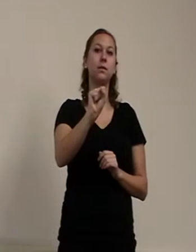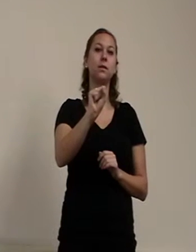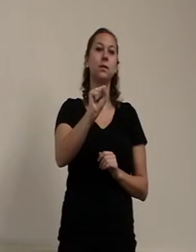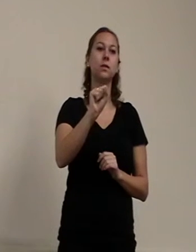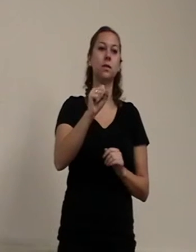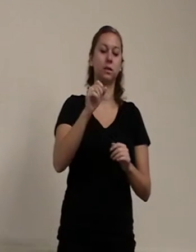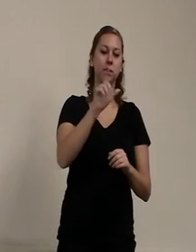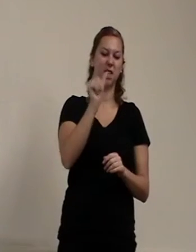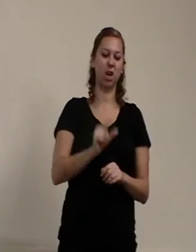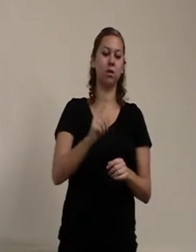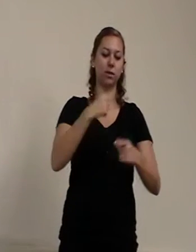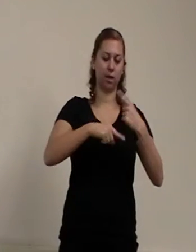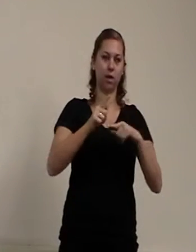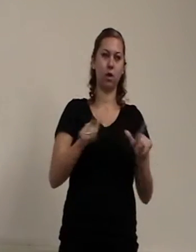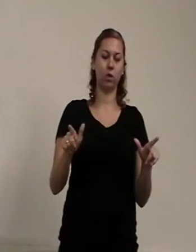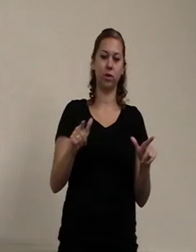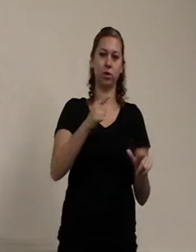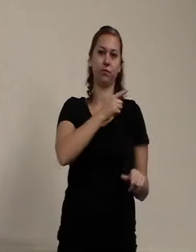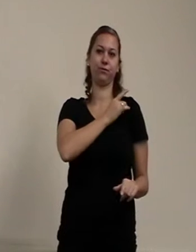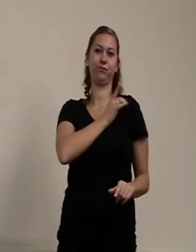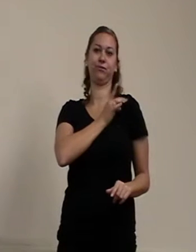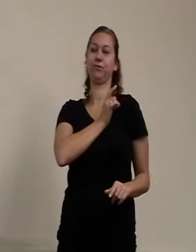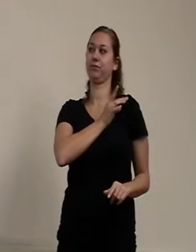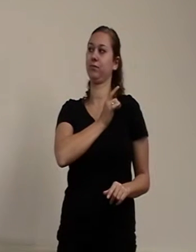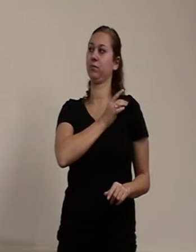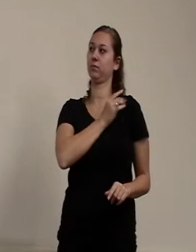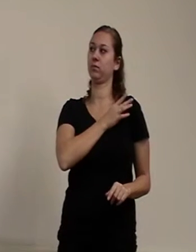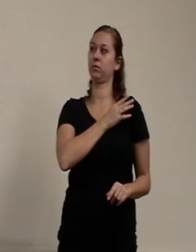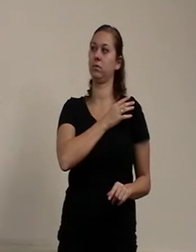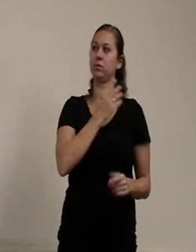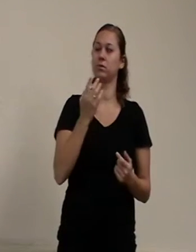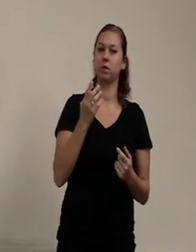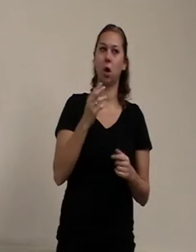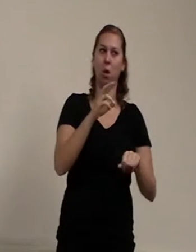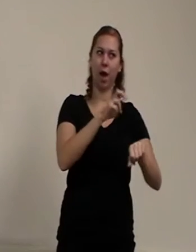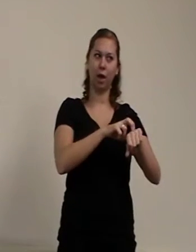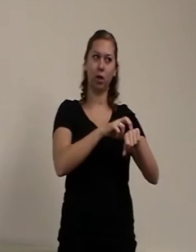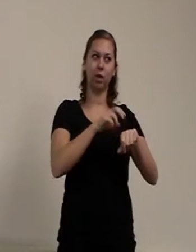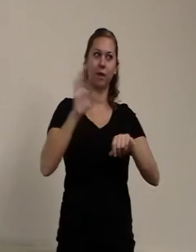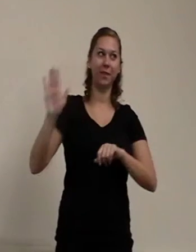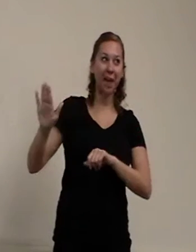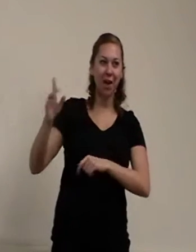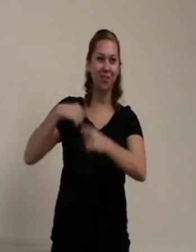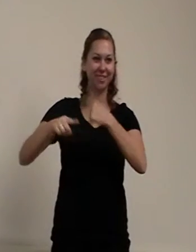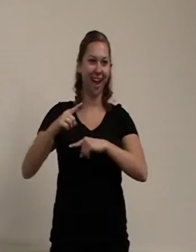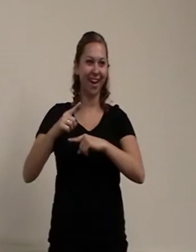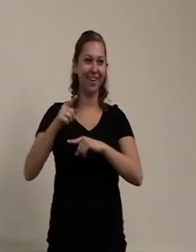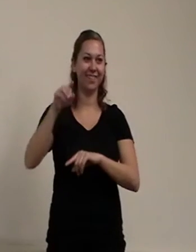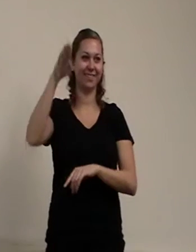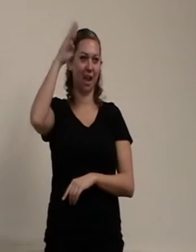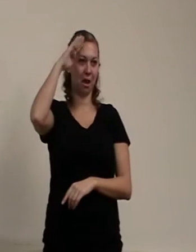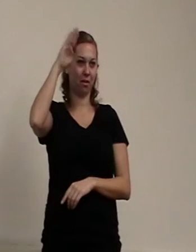Okay. Whereas in Ireland, the actual sign is Ireland. Does that answer your question? Okay,